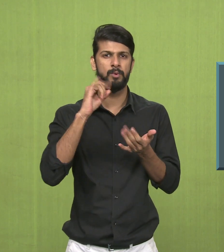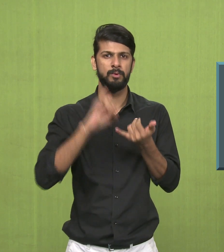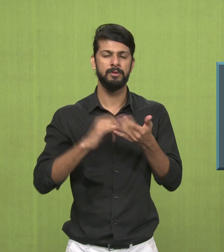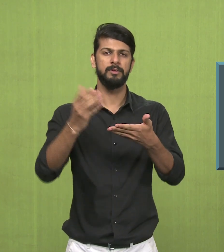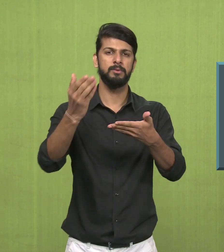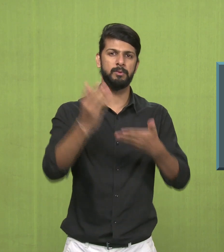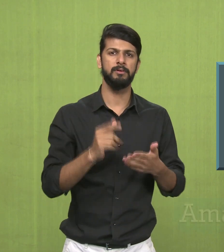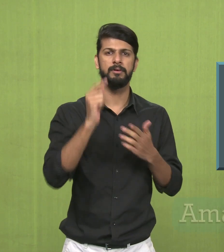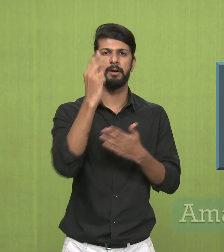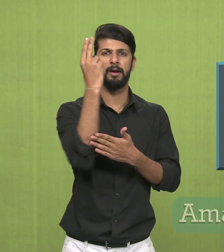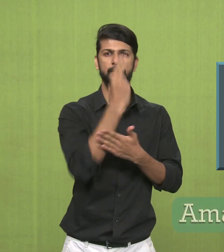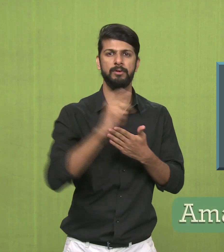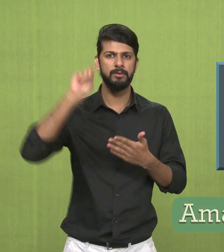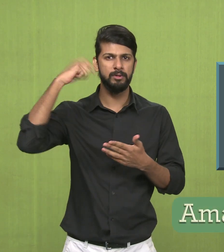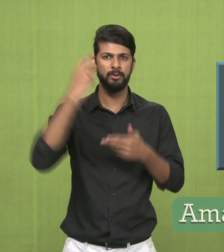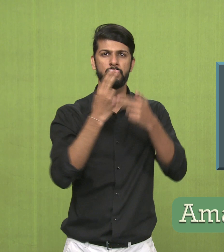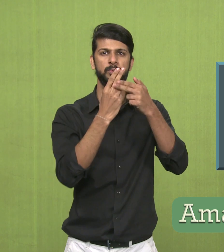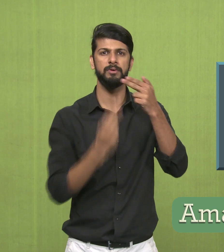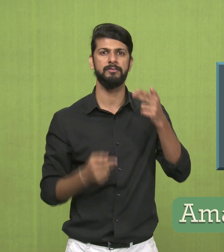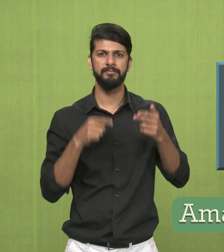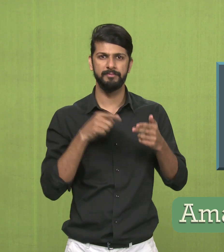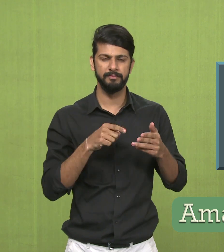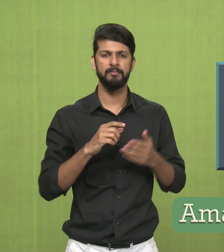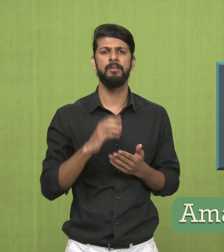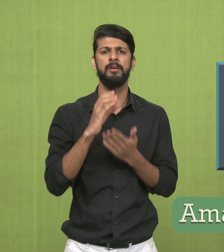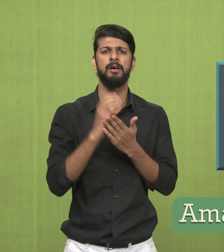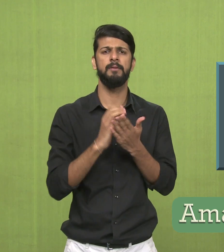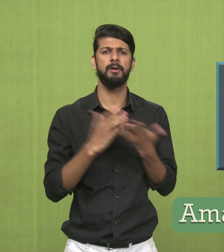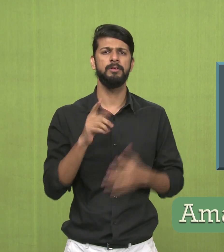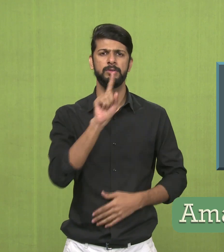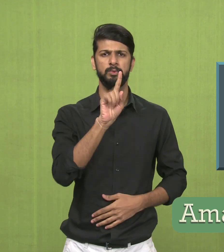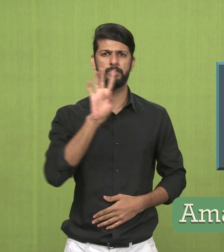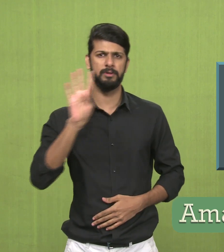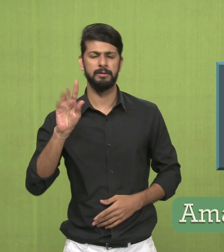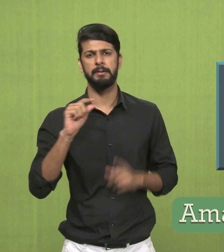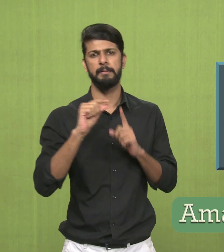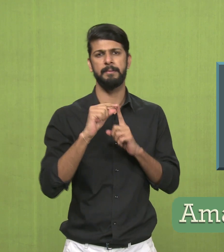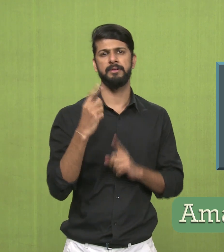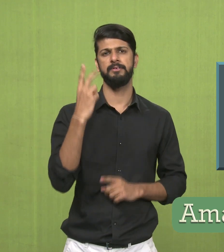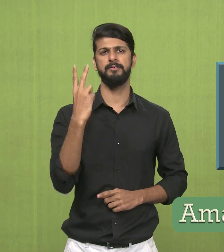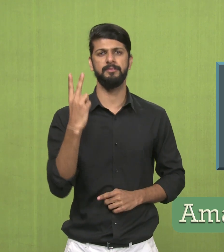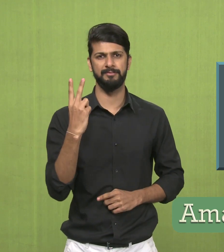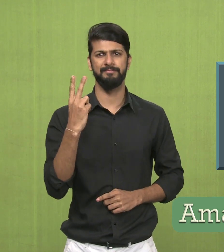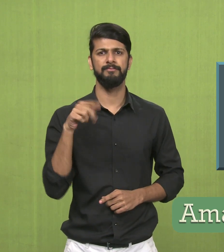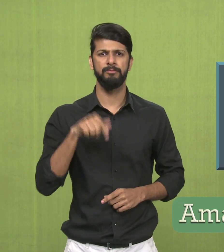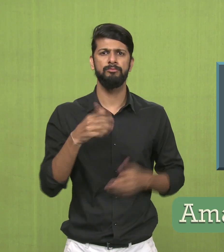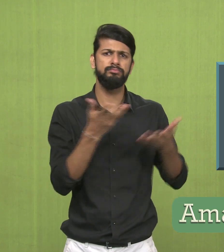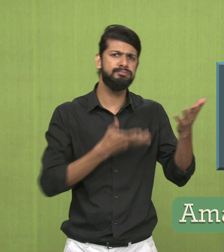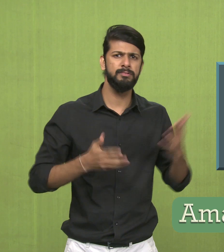Hello learners, NIOS welcomes you to painting subject video series. This is lesson number 14 part 2.